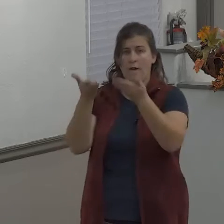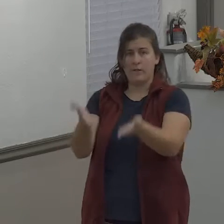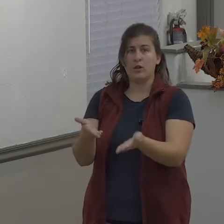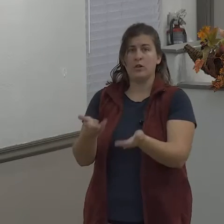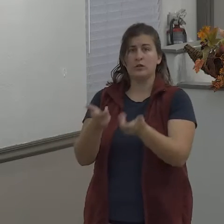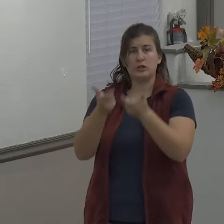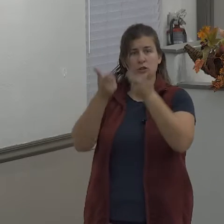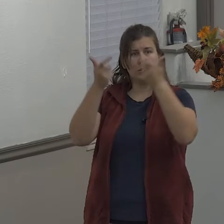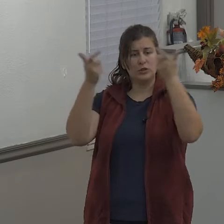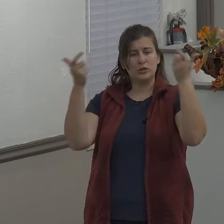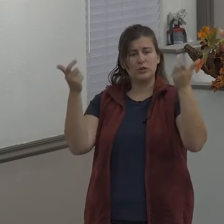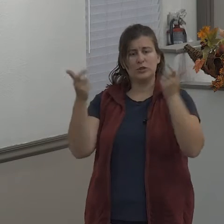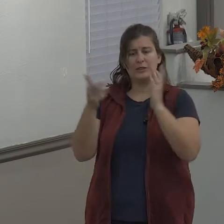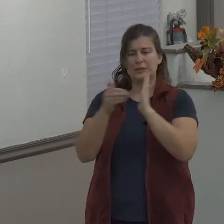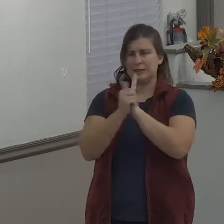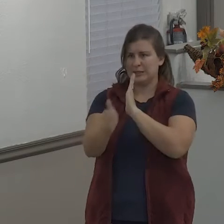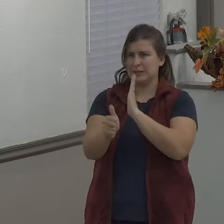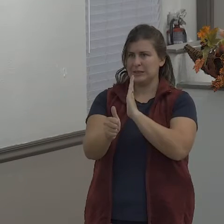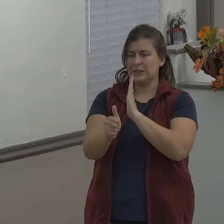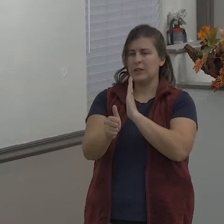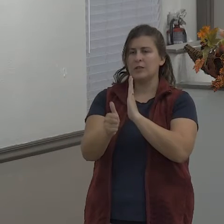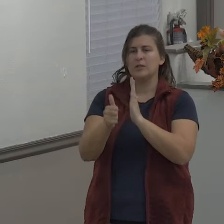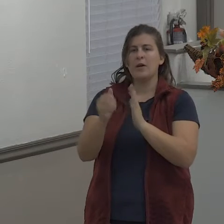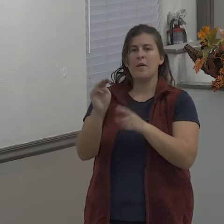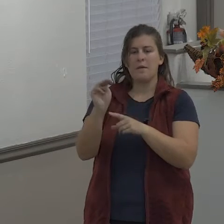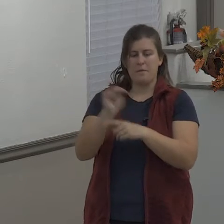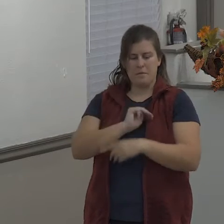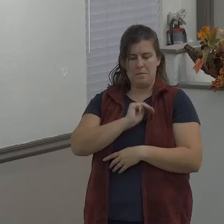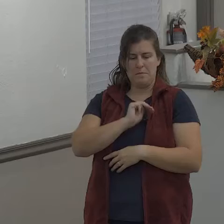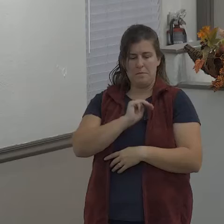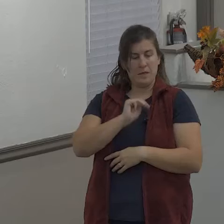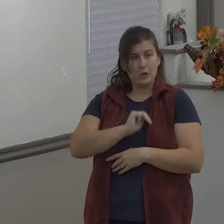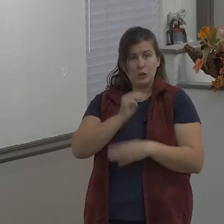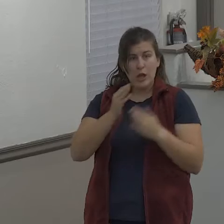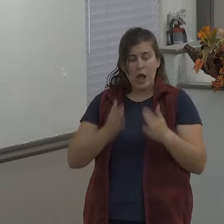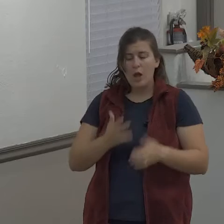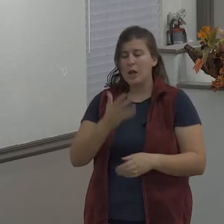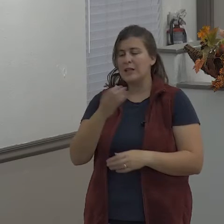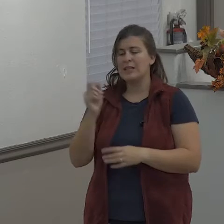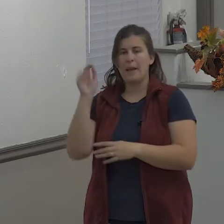ministerial class. Not so anymore.